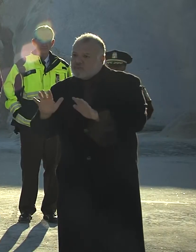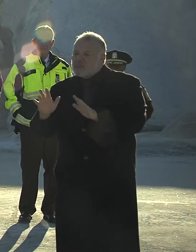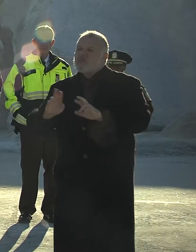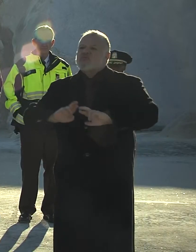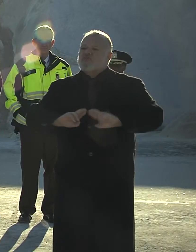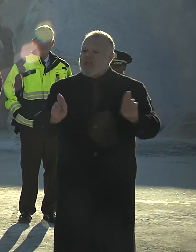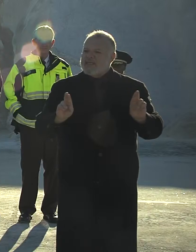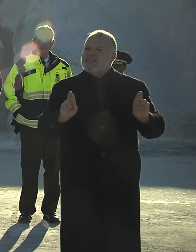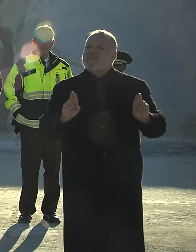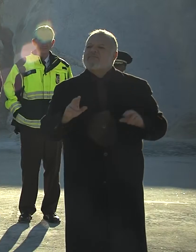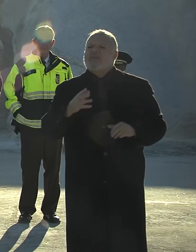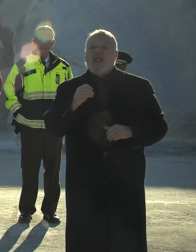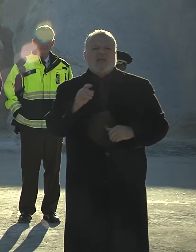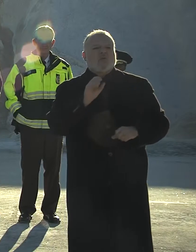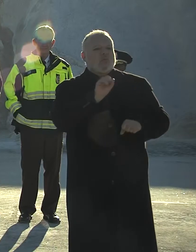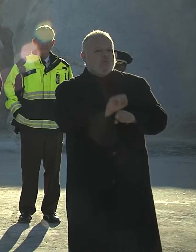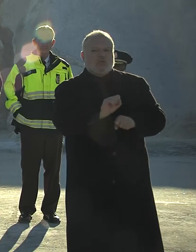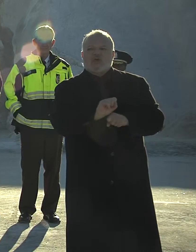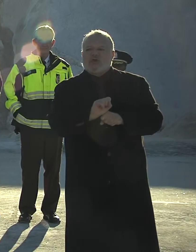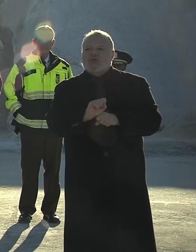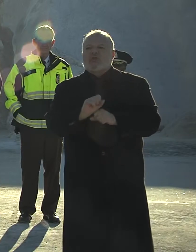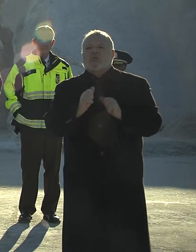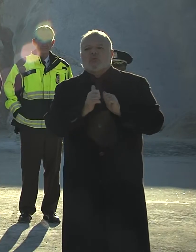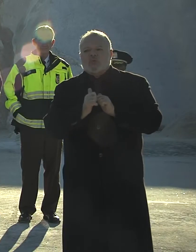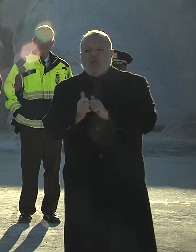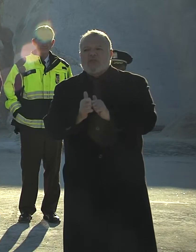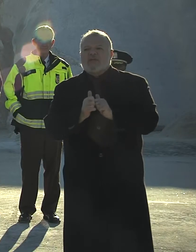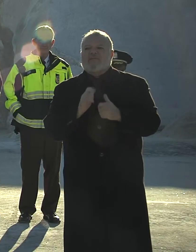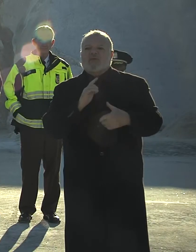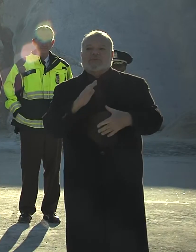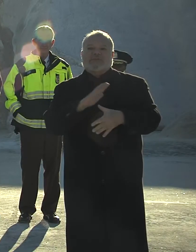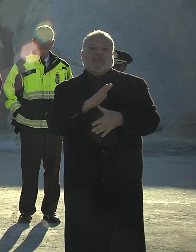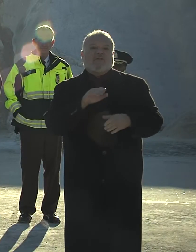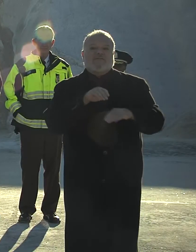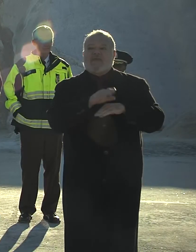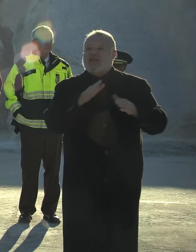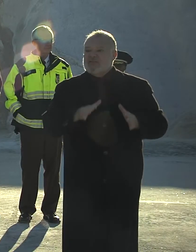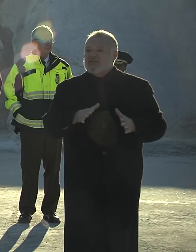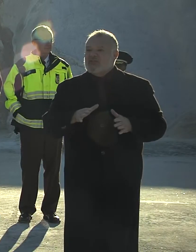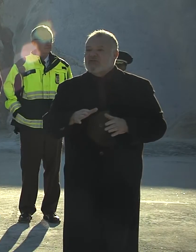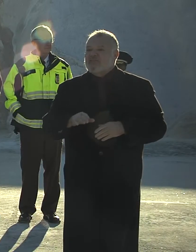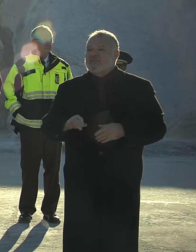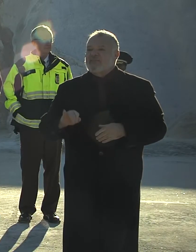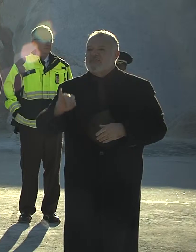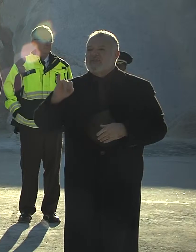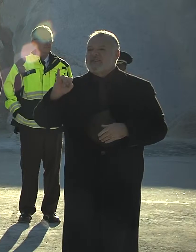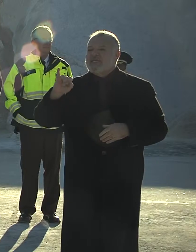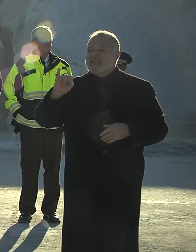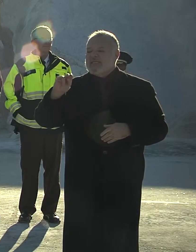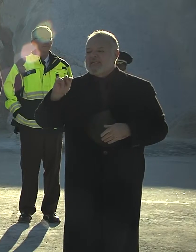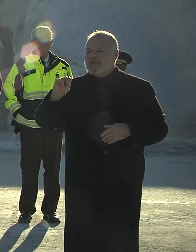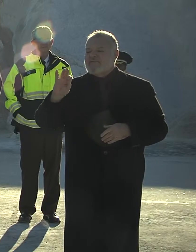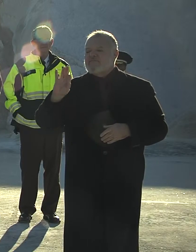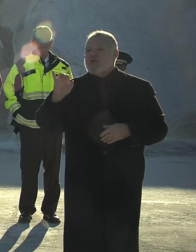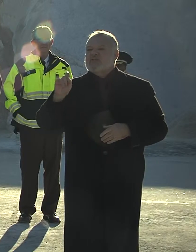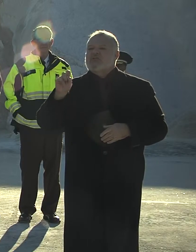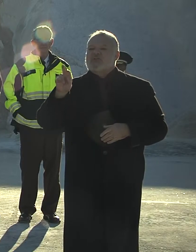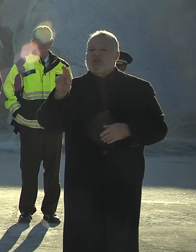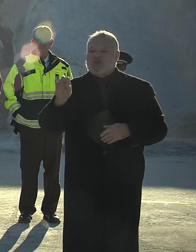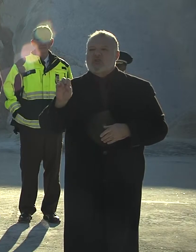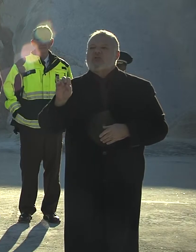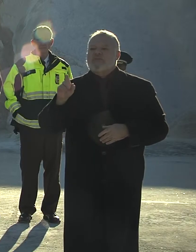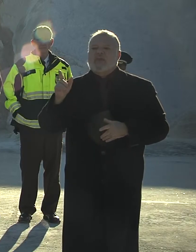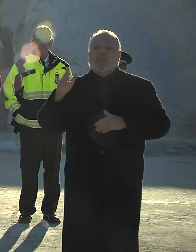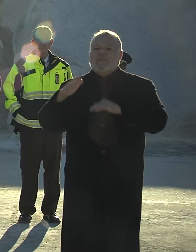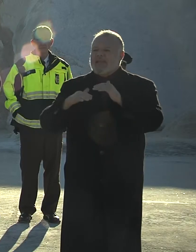Otherwise, we also been working with our senior advisor on infrastructure, Osgood, who's been bringing folks together,